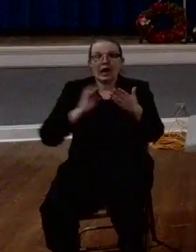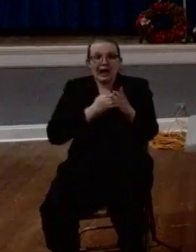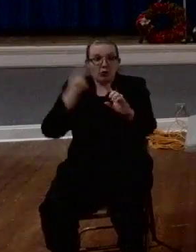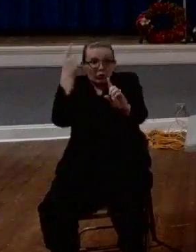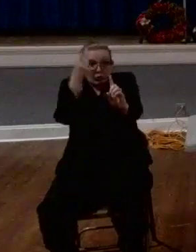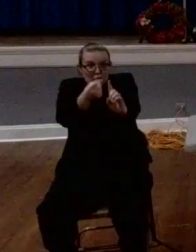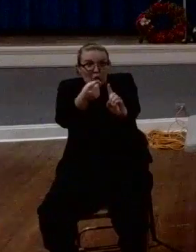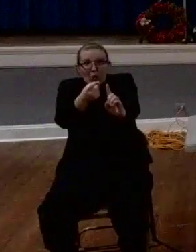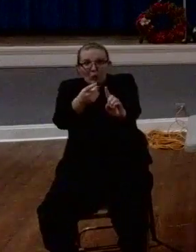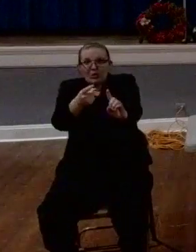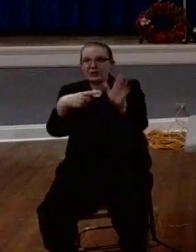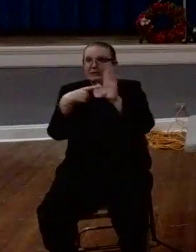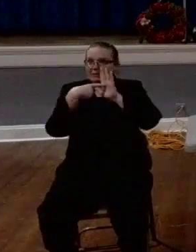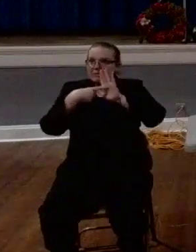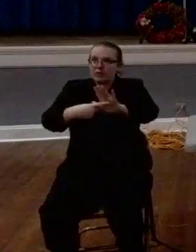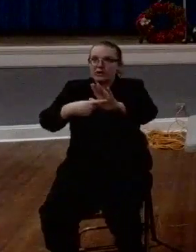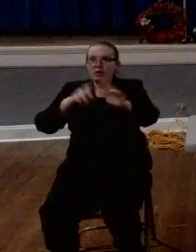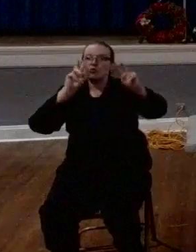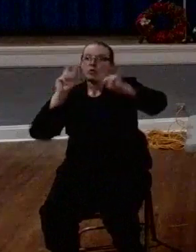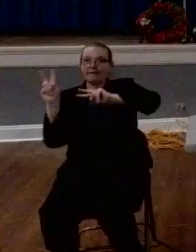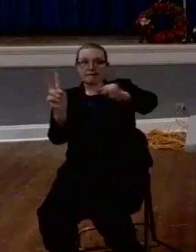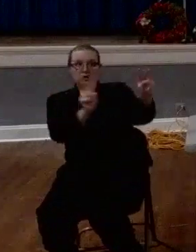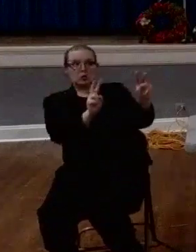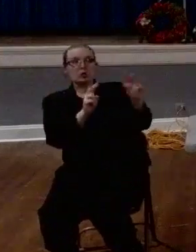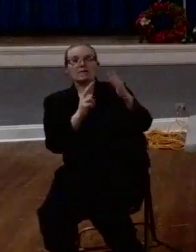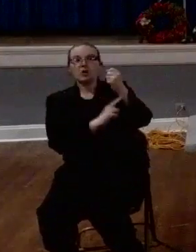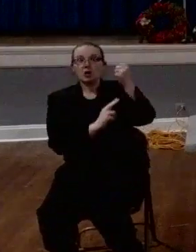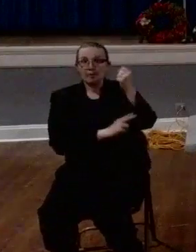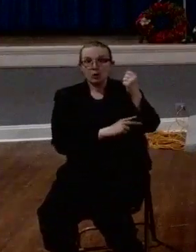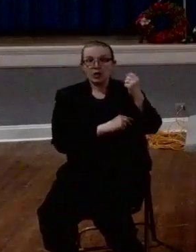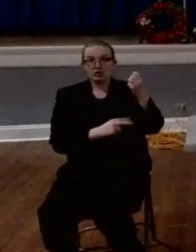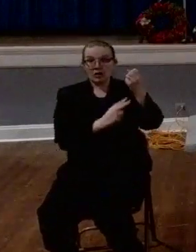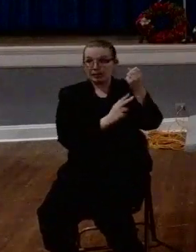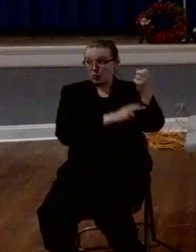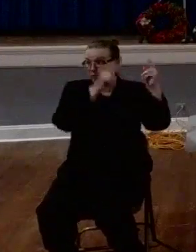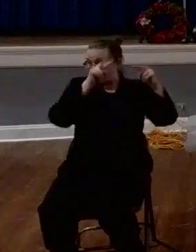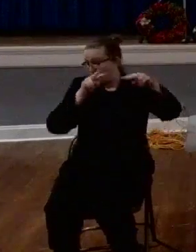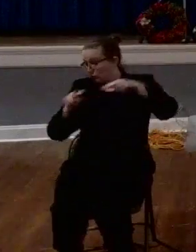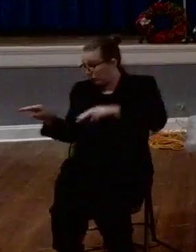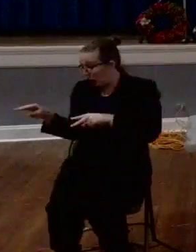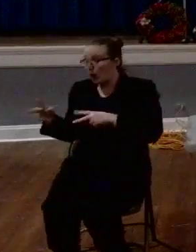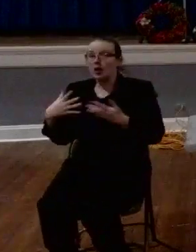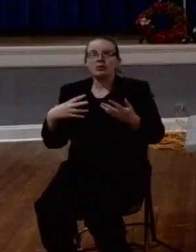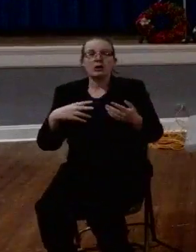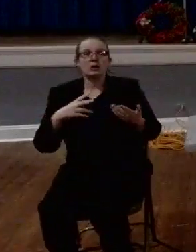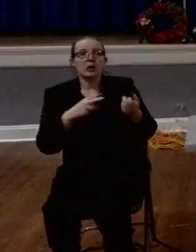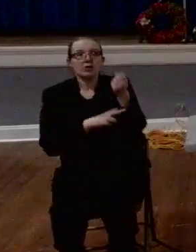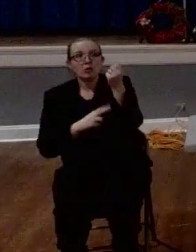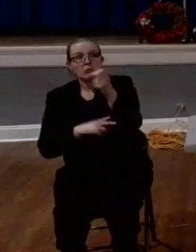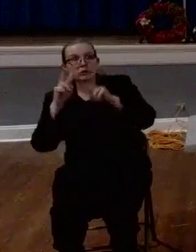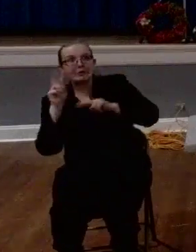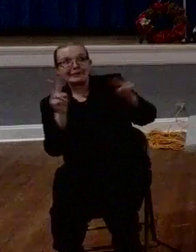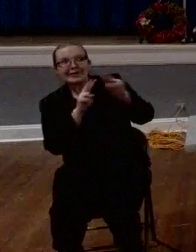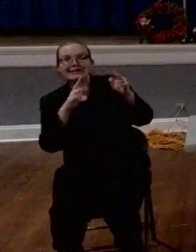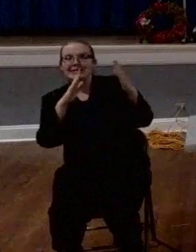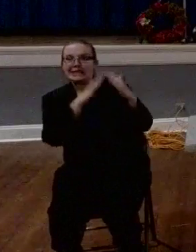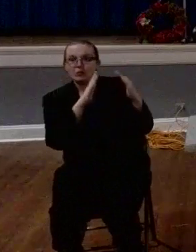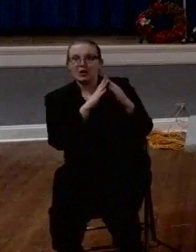to be able to maintain that view to the bridge, from the bridge to the park, from the bridge downtown,